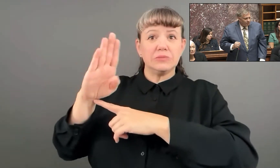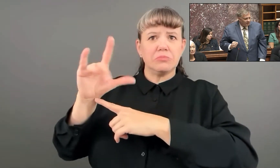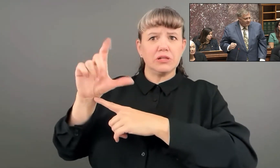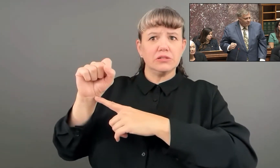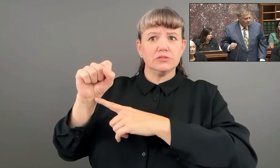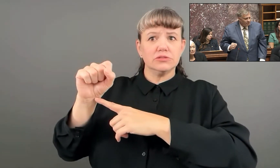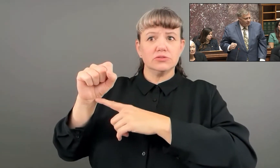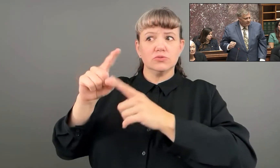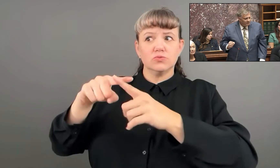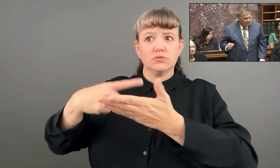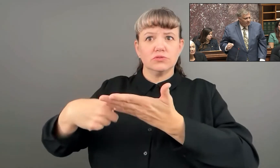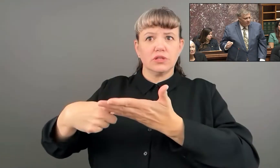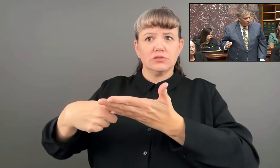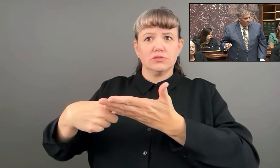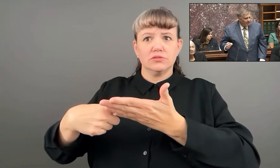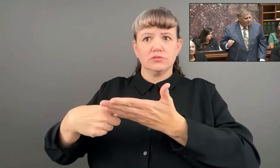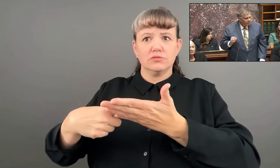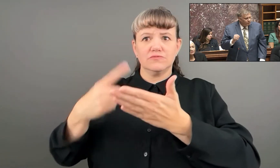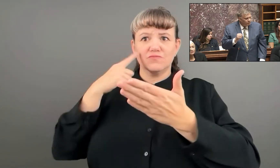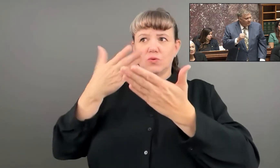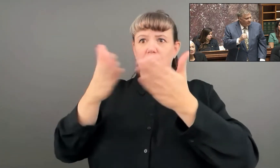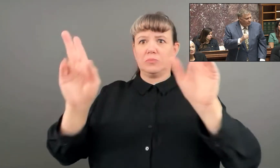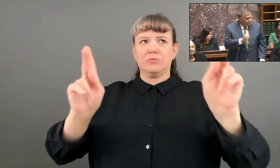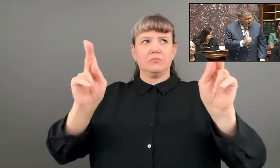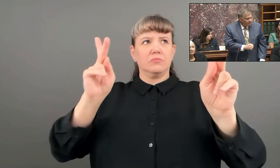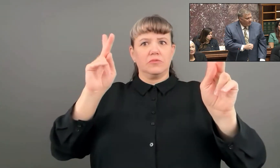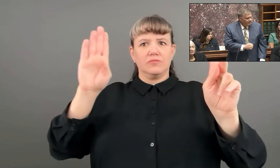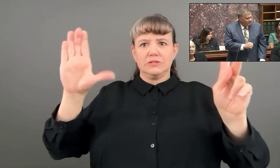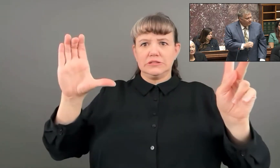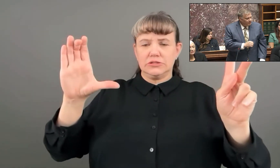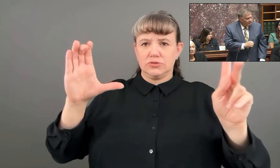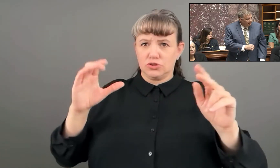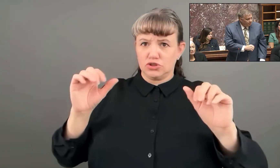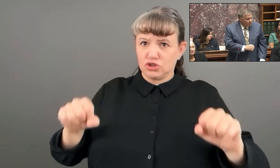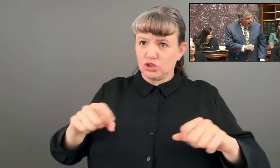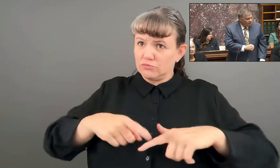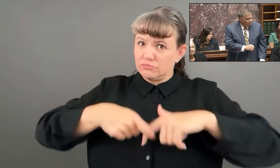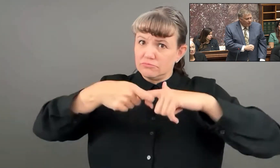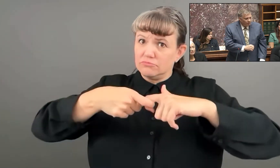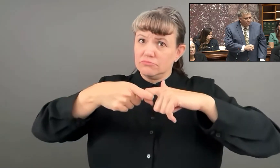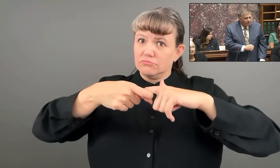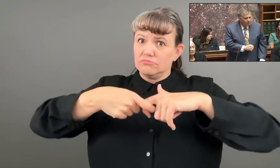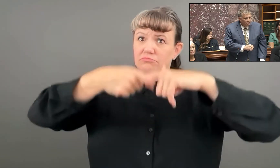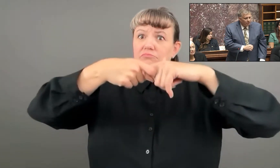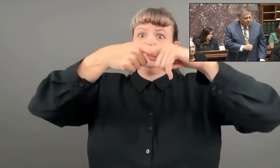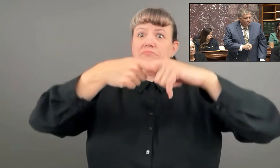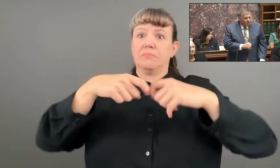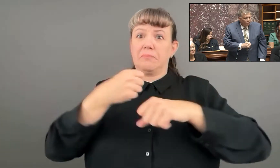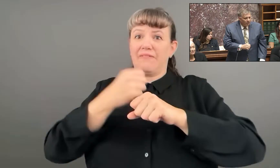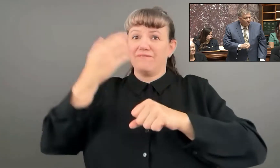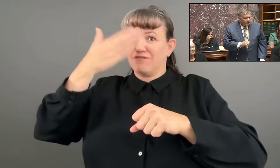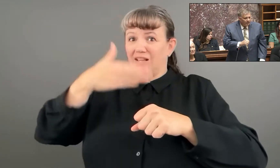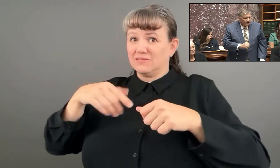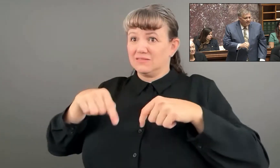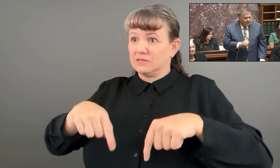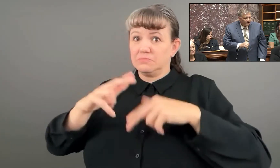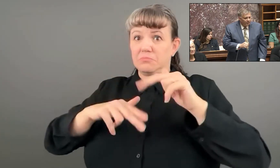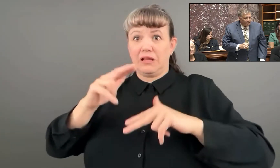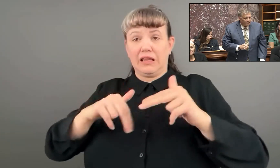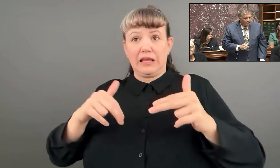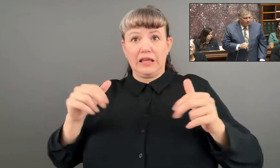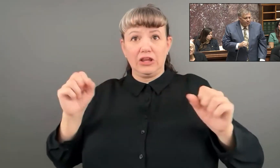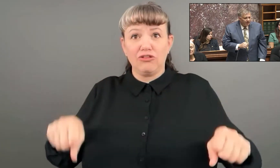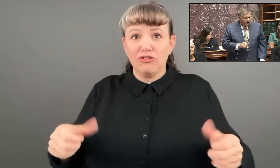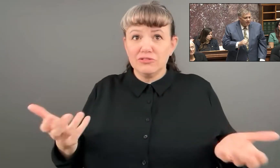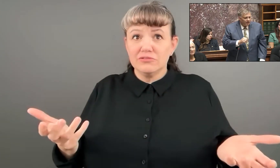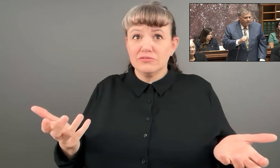the possibility of escalating job action, which would see picket lines in front of this building as well, is the